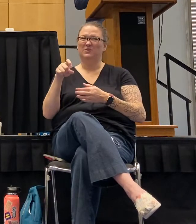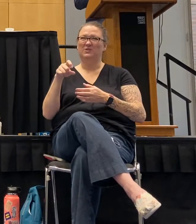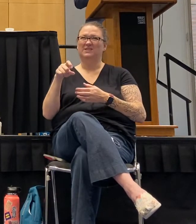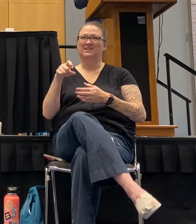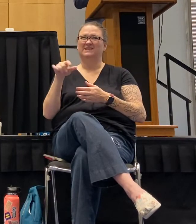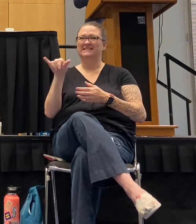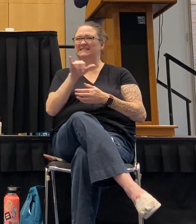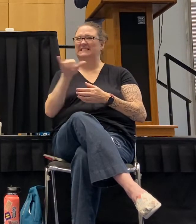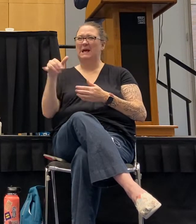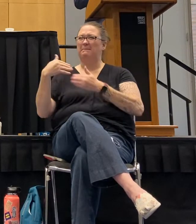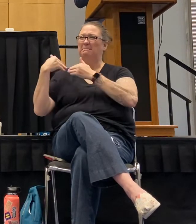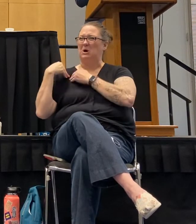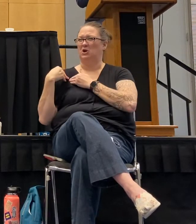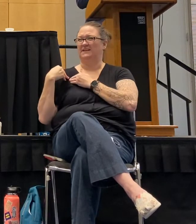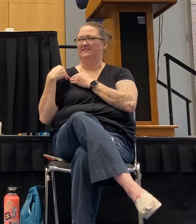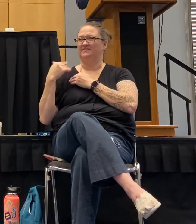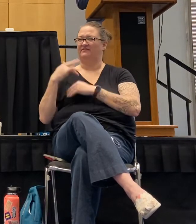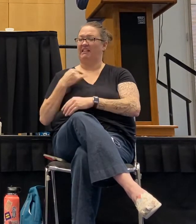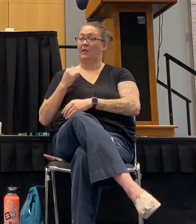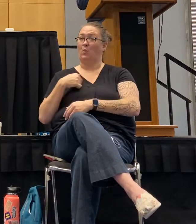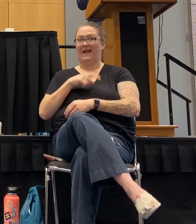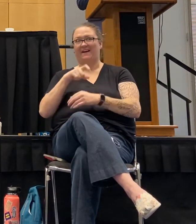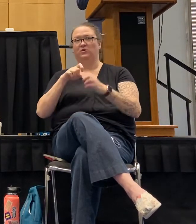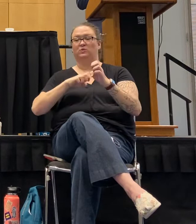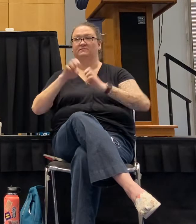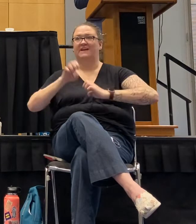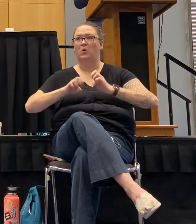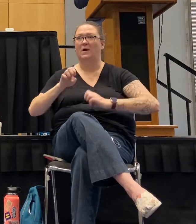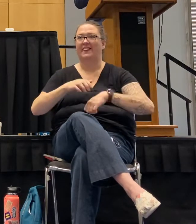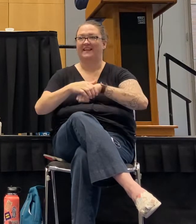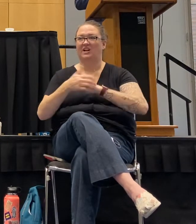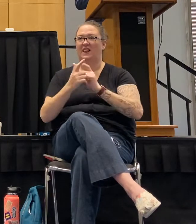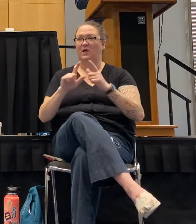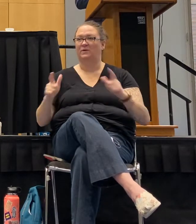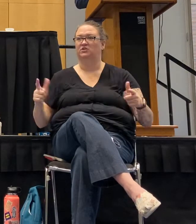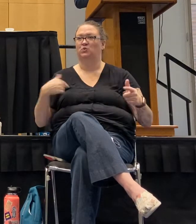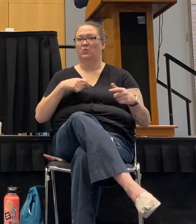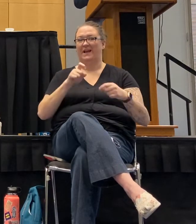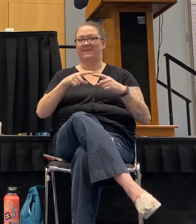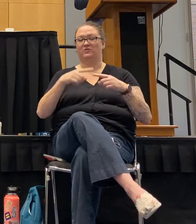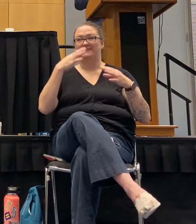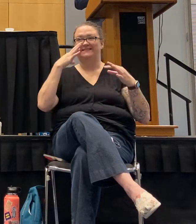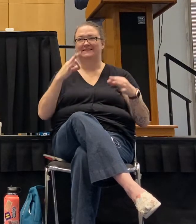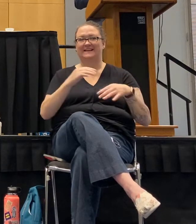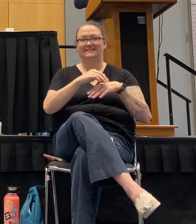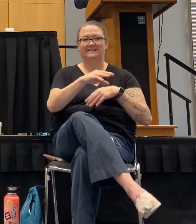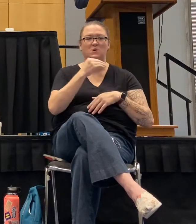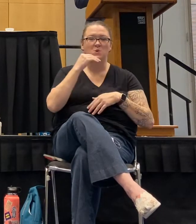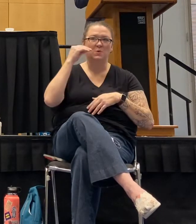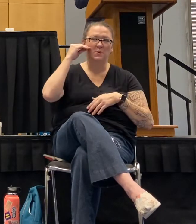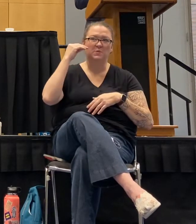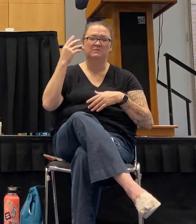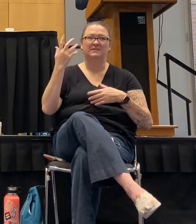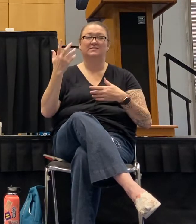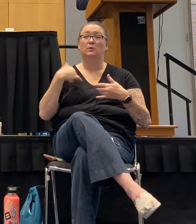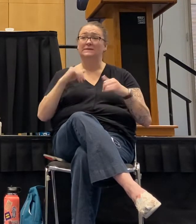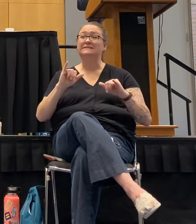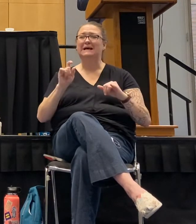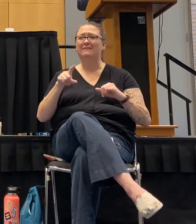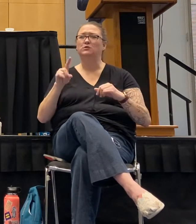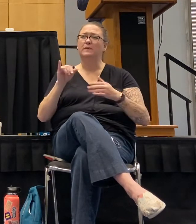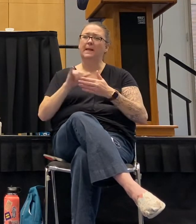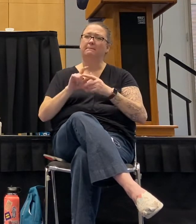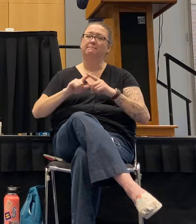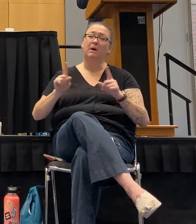same burden to feel like we have to assess that English language and we have to be the ones to send them home. And we still would have to